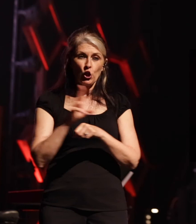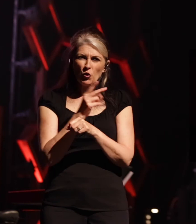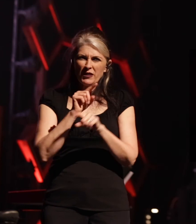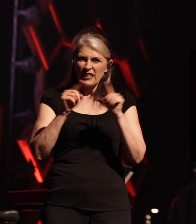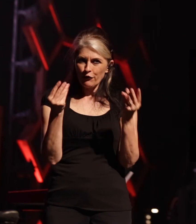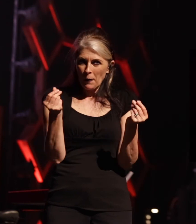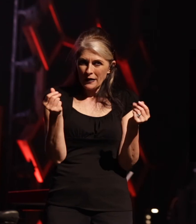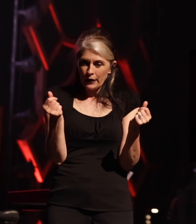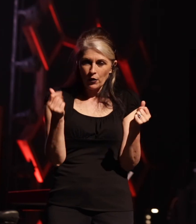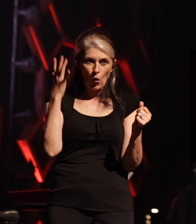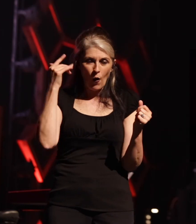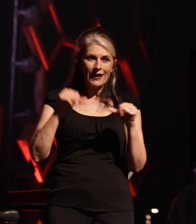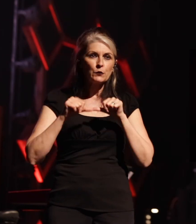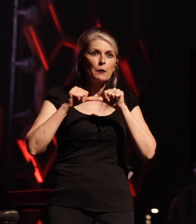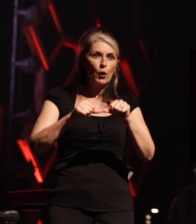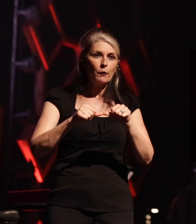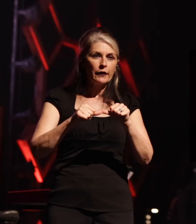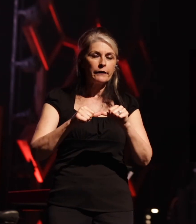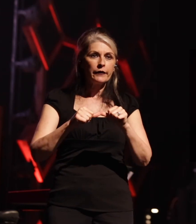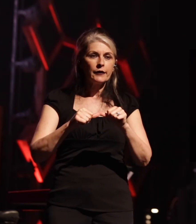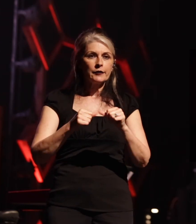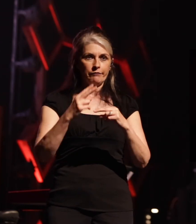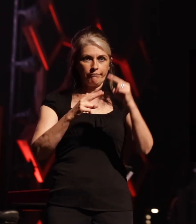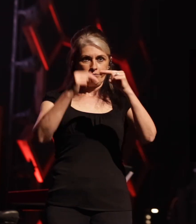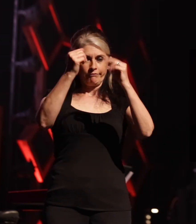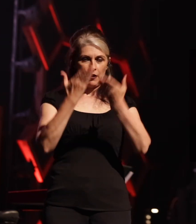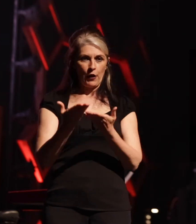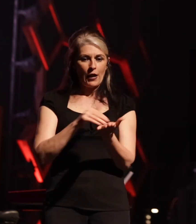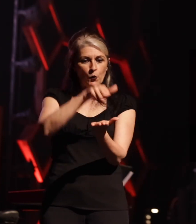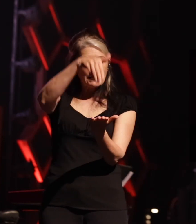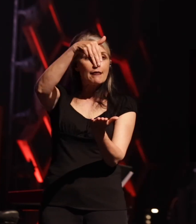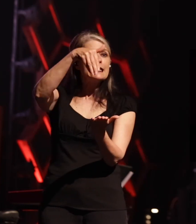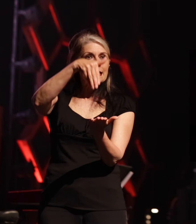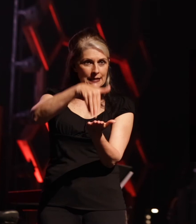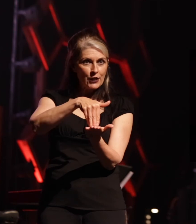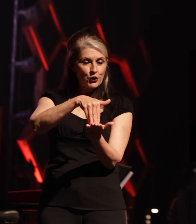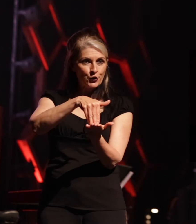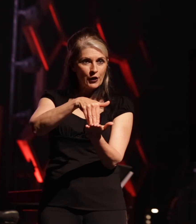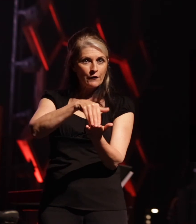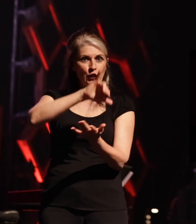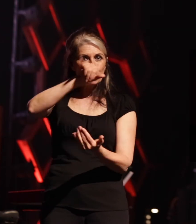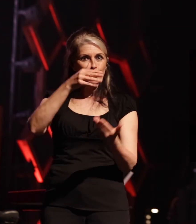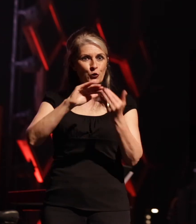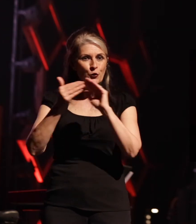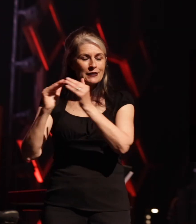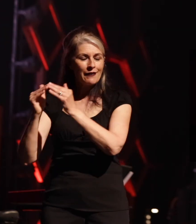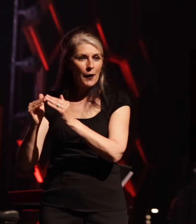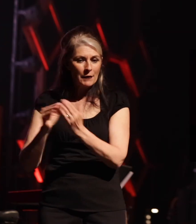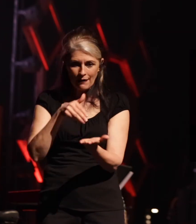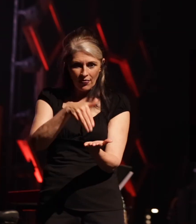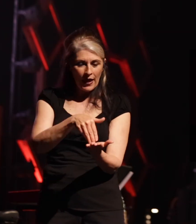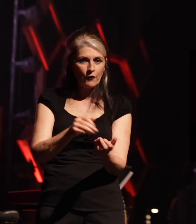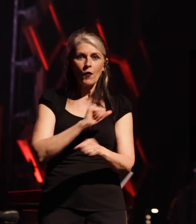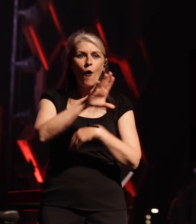there, but it was in the center of Jerusalem. I mean, it's there for all of God's people to see,